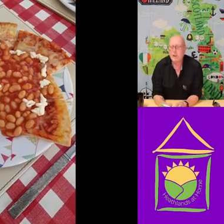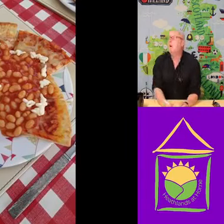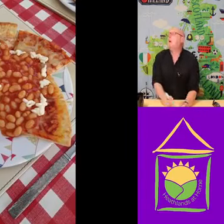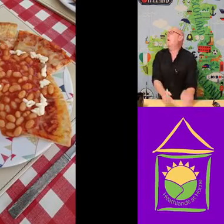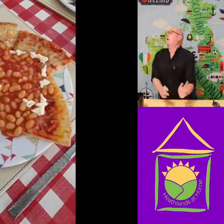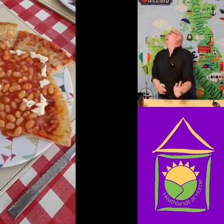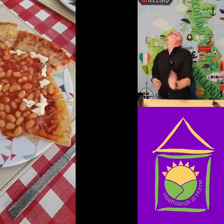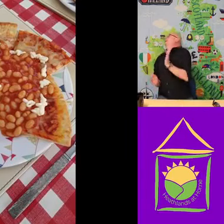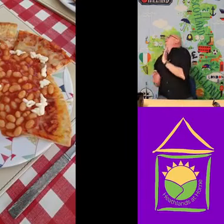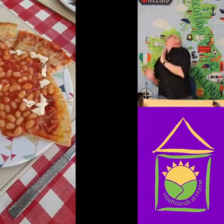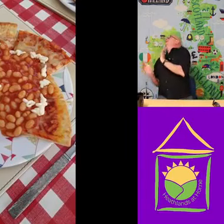roof.